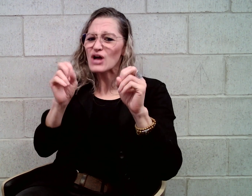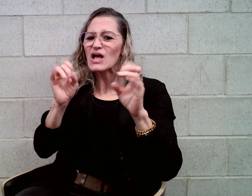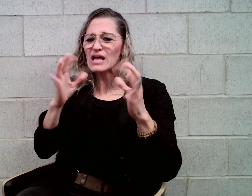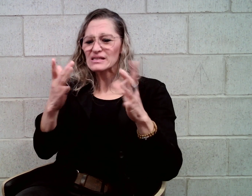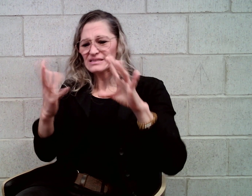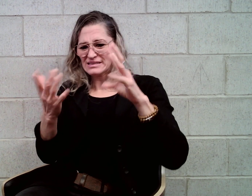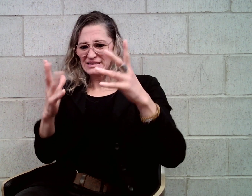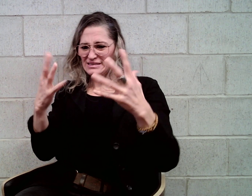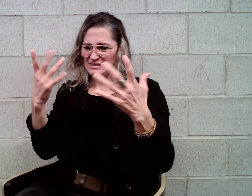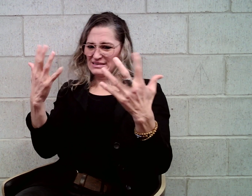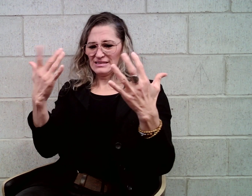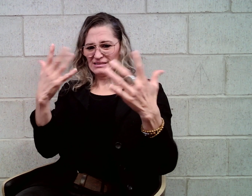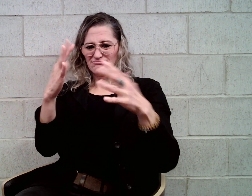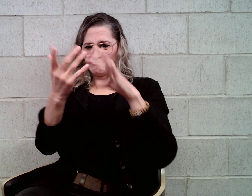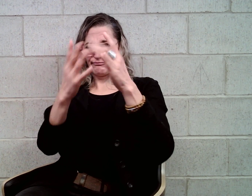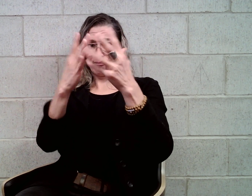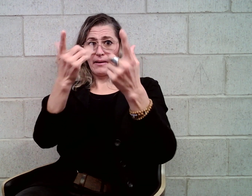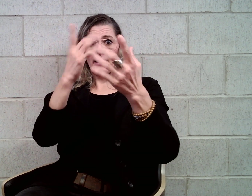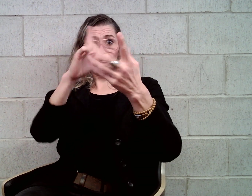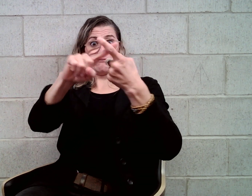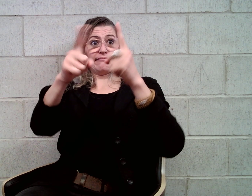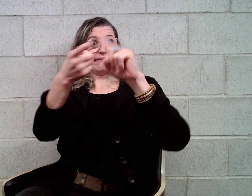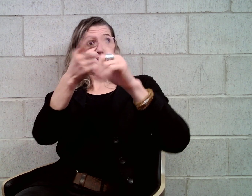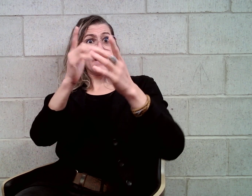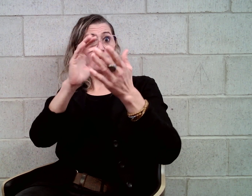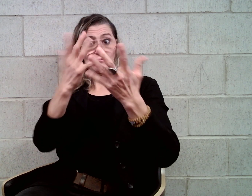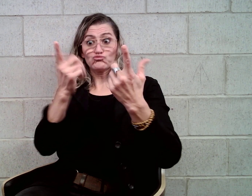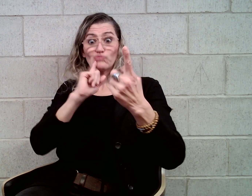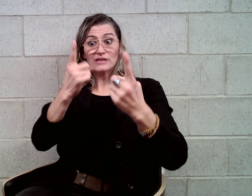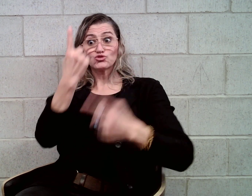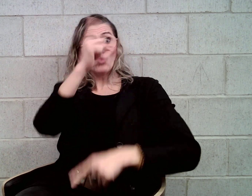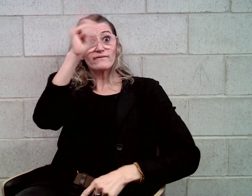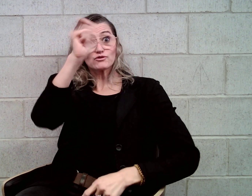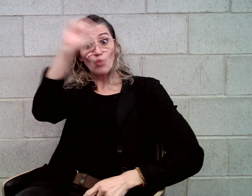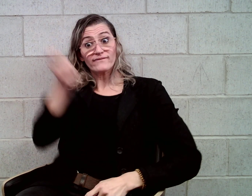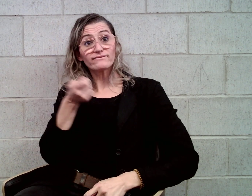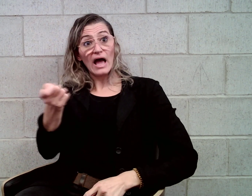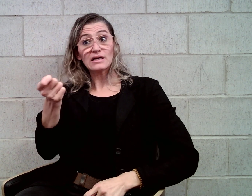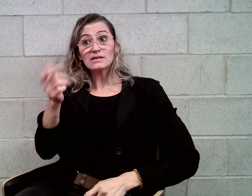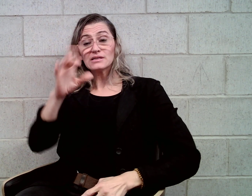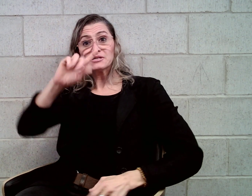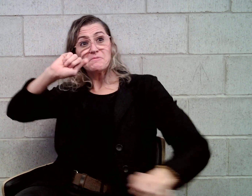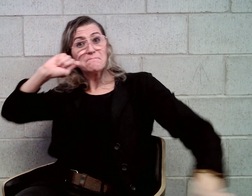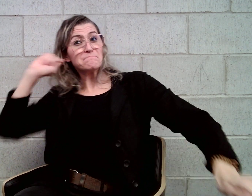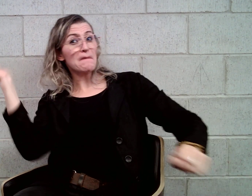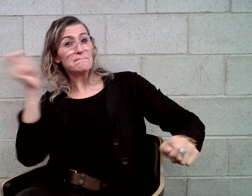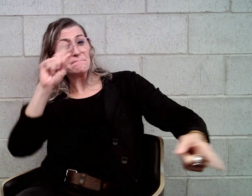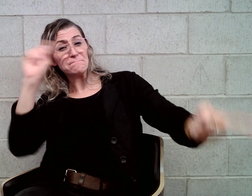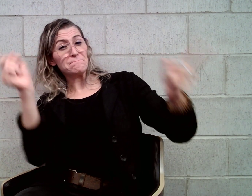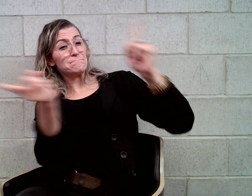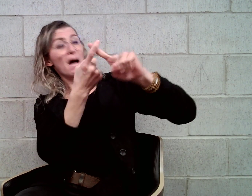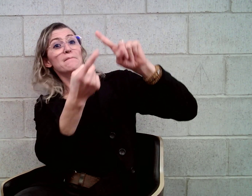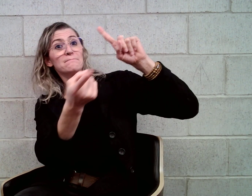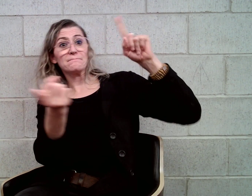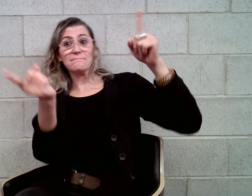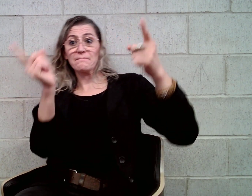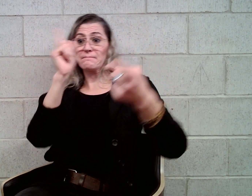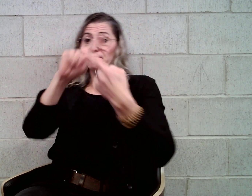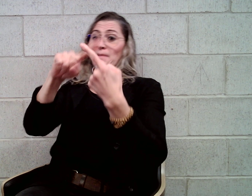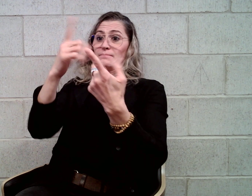do I do this? How can I do something with my hands? How can I create? I mean, a sword fight, we're enacting this,